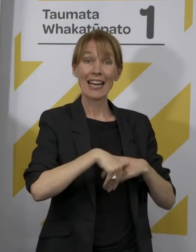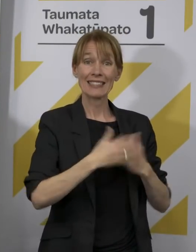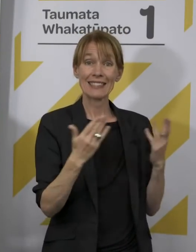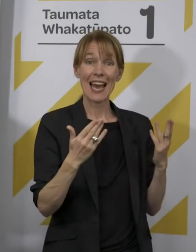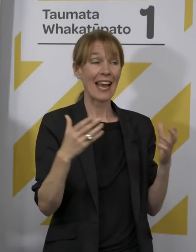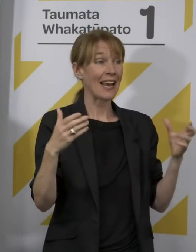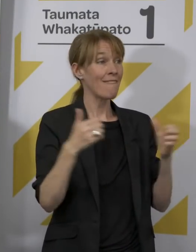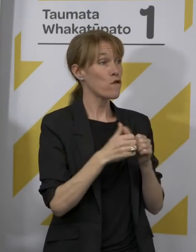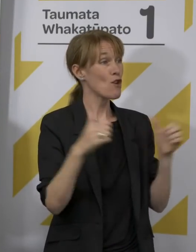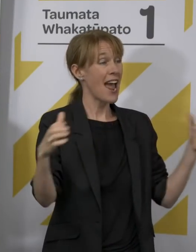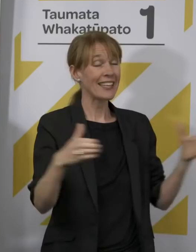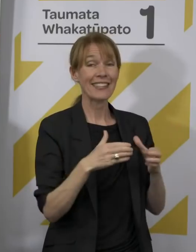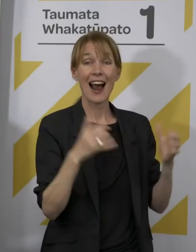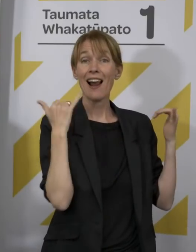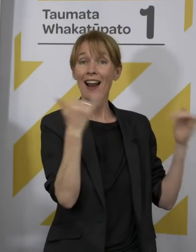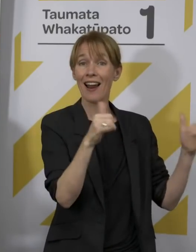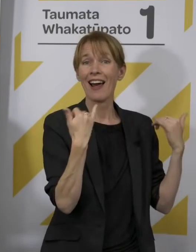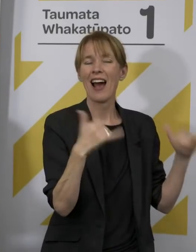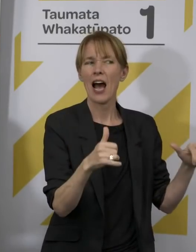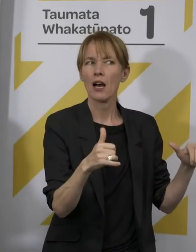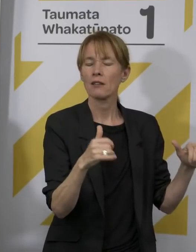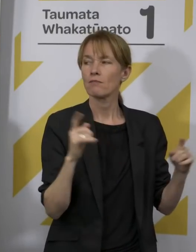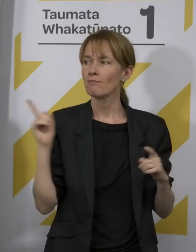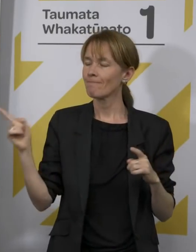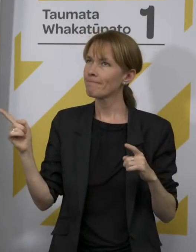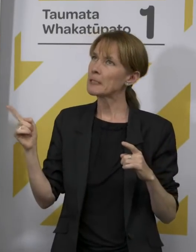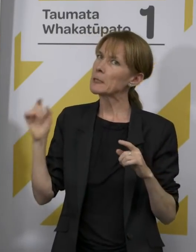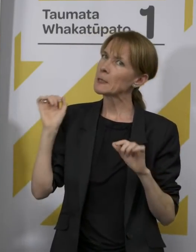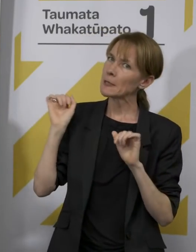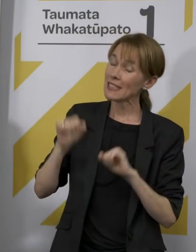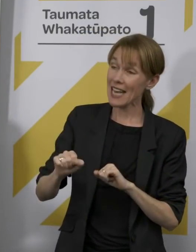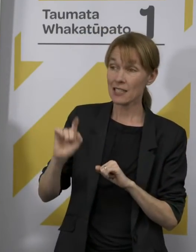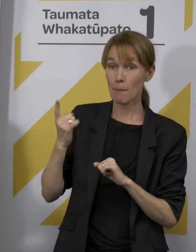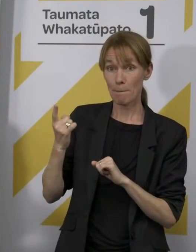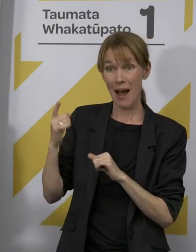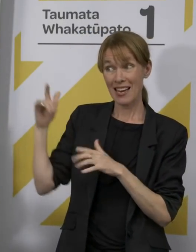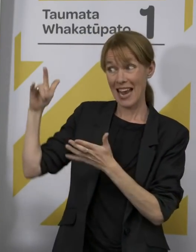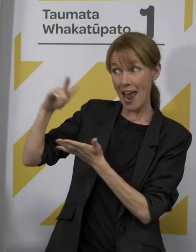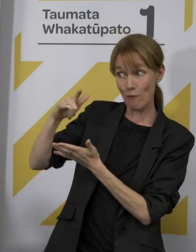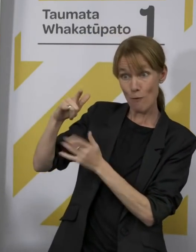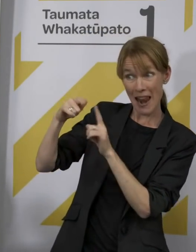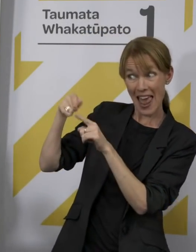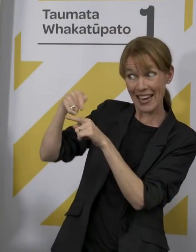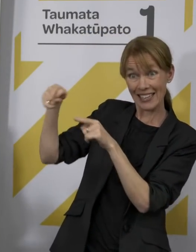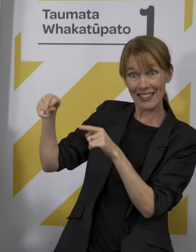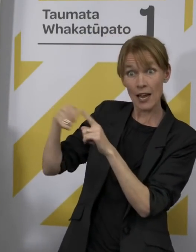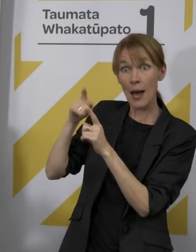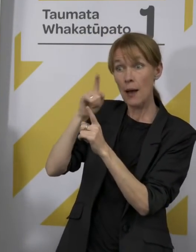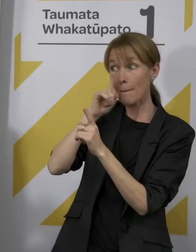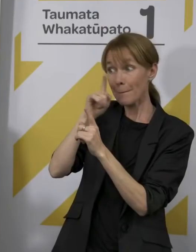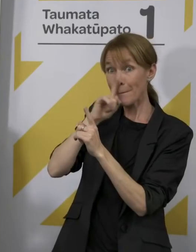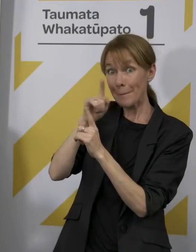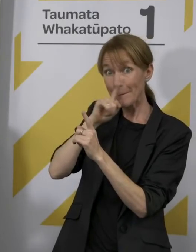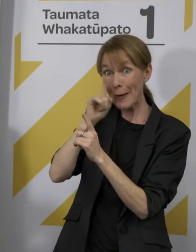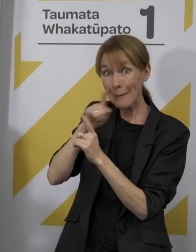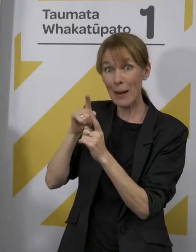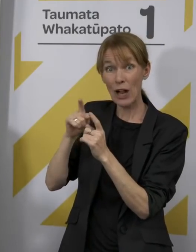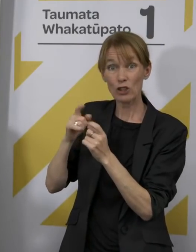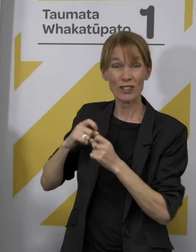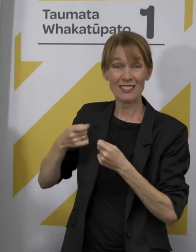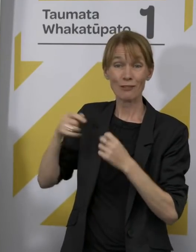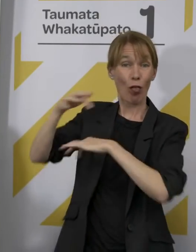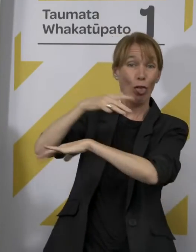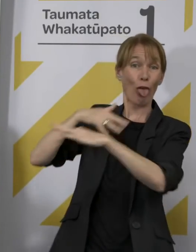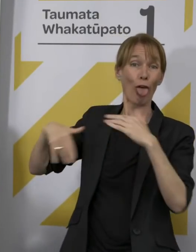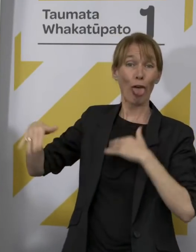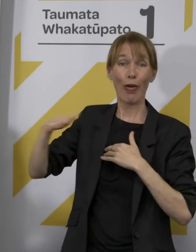the caveat that there are very clear protocols in place, because of course Air New Zealand want to protect their crew as well, and so those protocols, which have been in